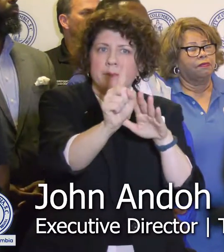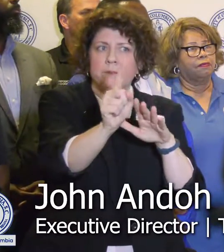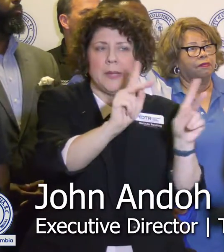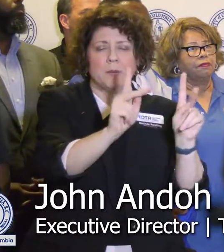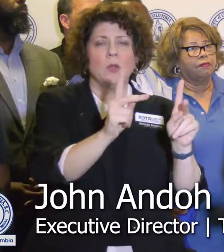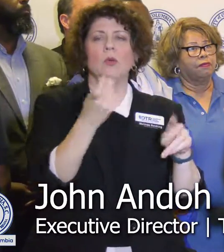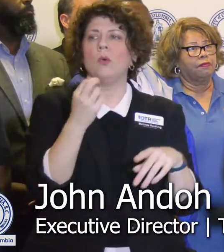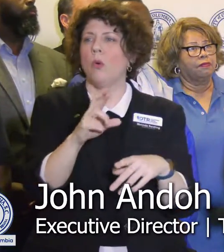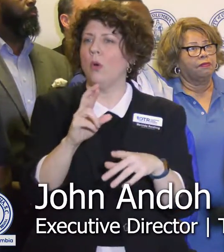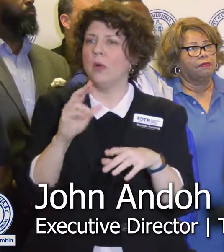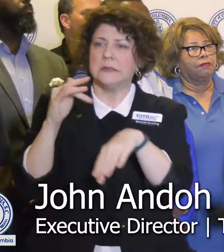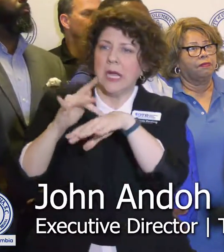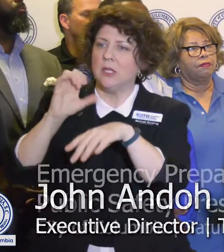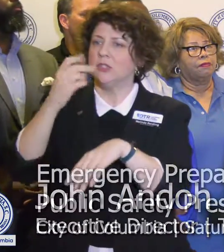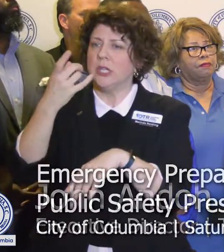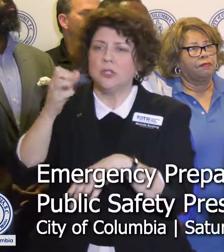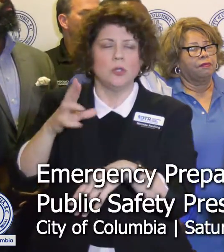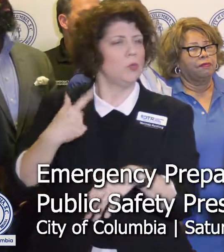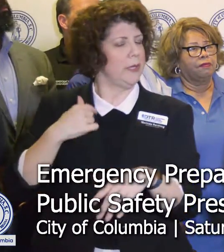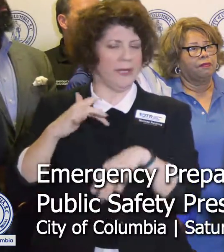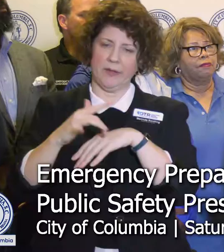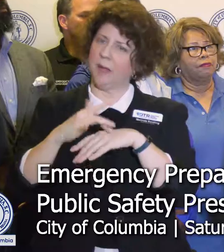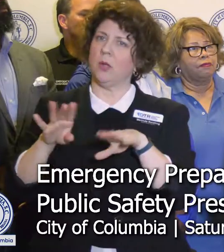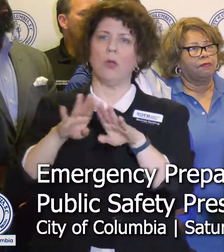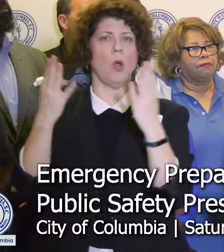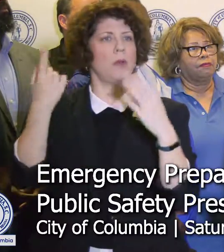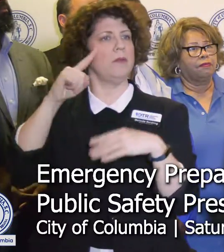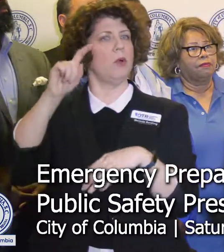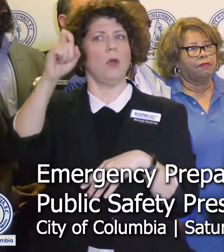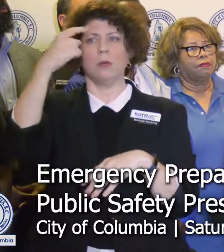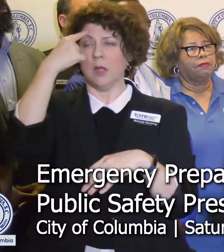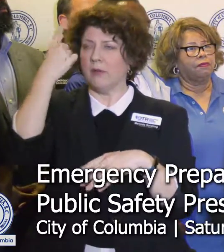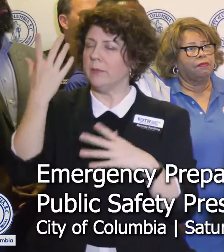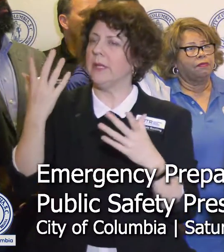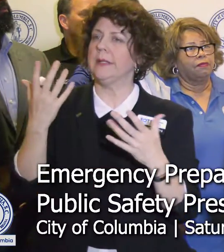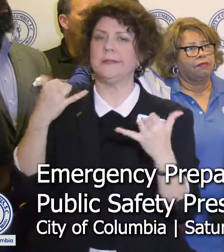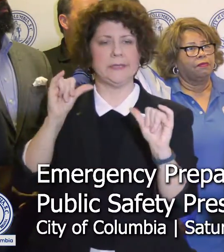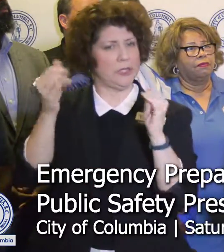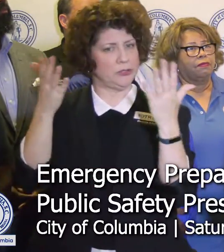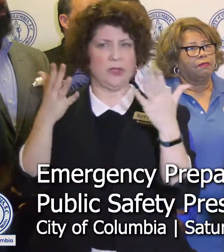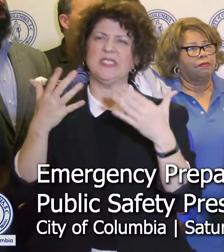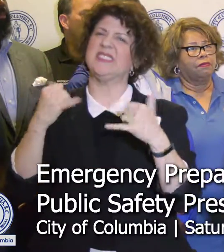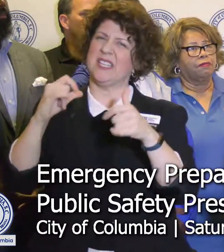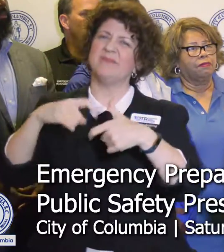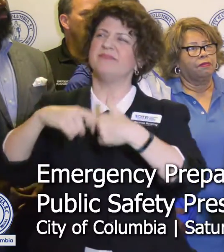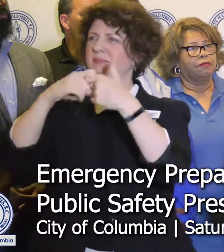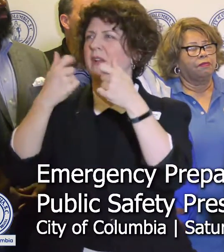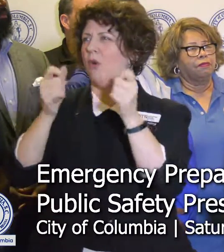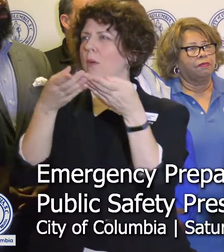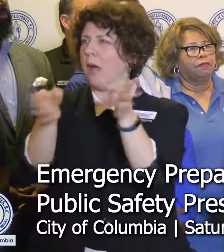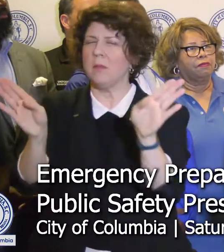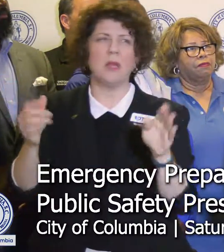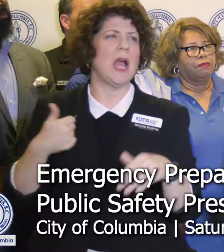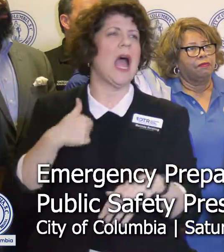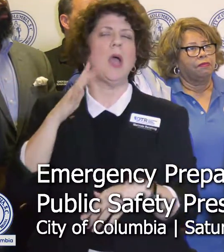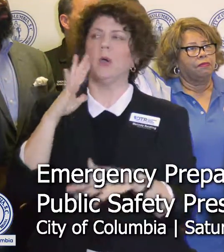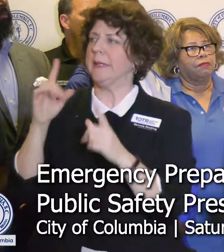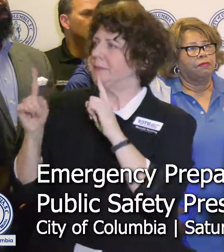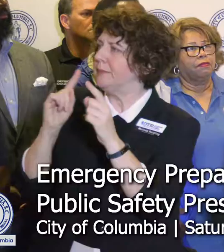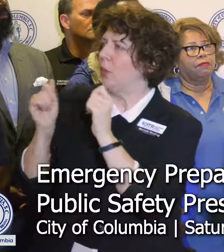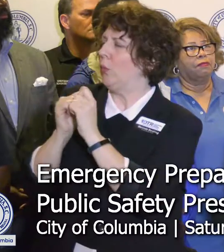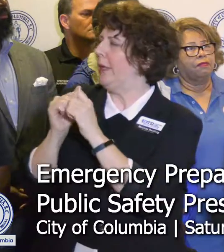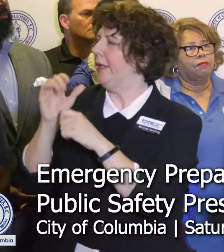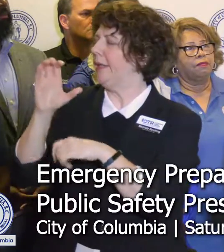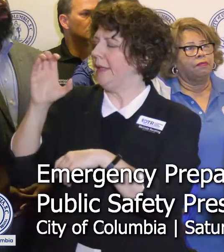shelters. So we're available for assistance to our local governments. Services still remain suspended. I will be communicating with local governments